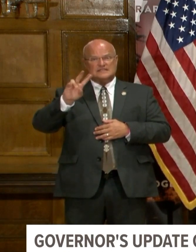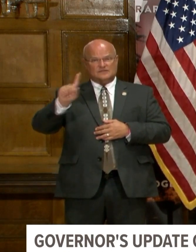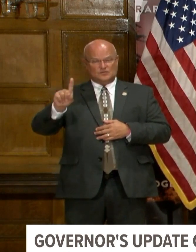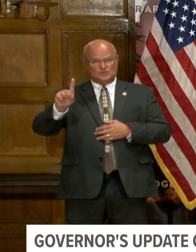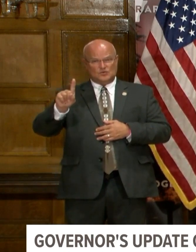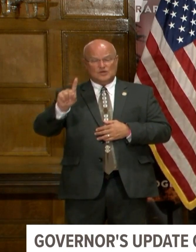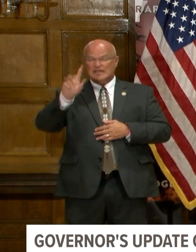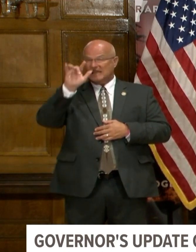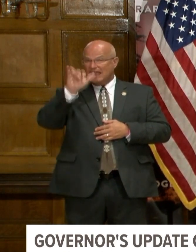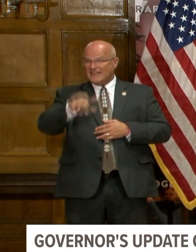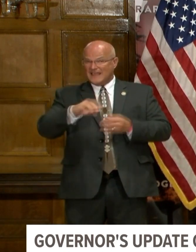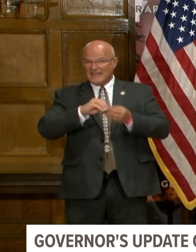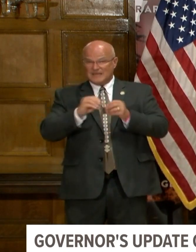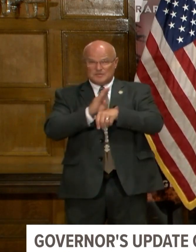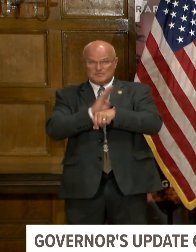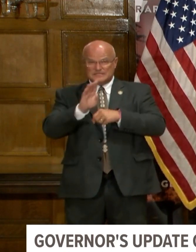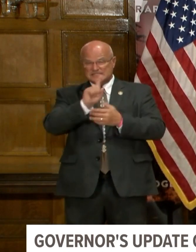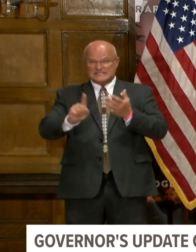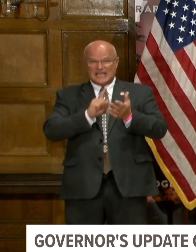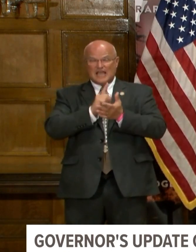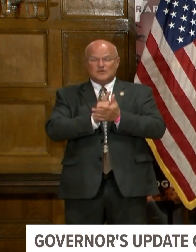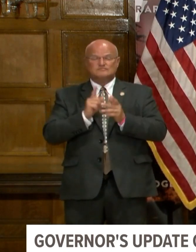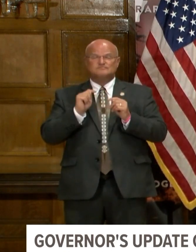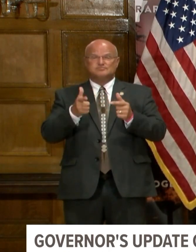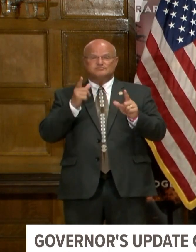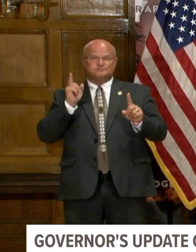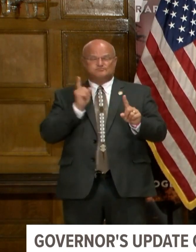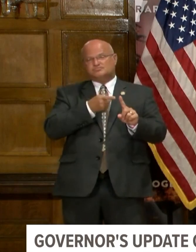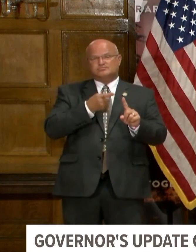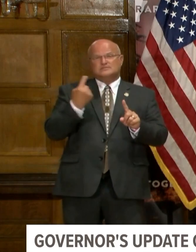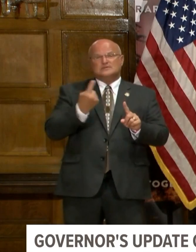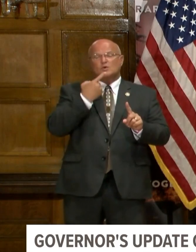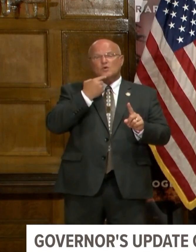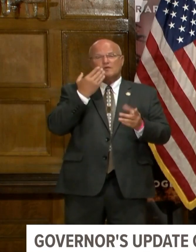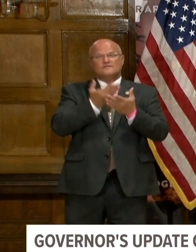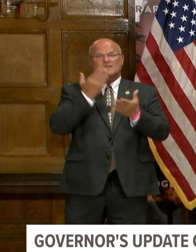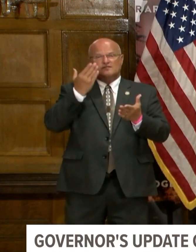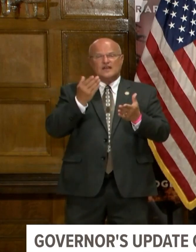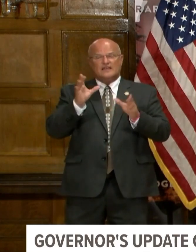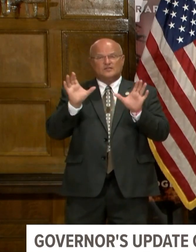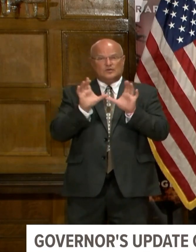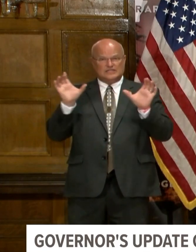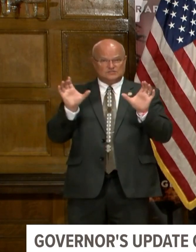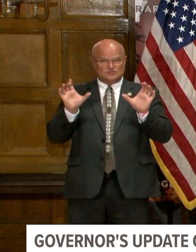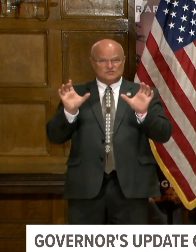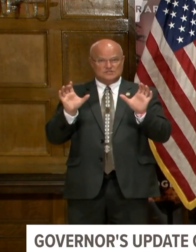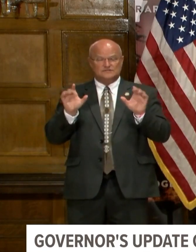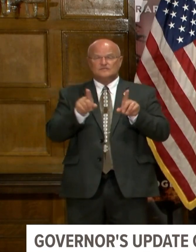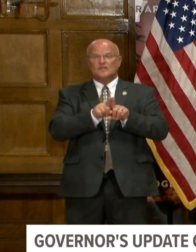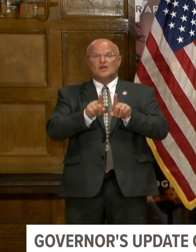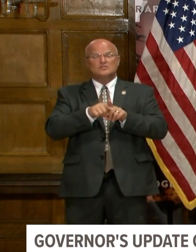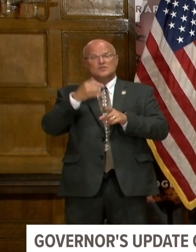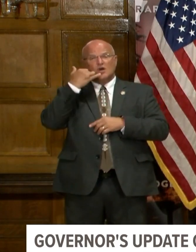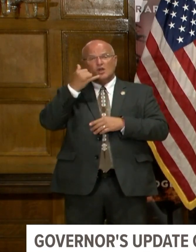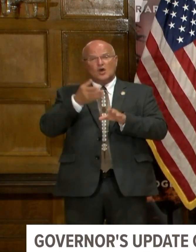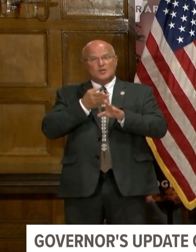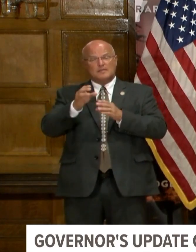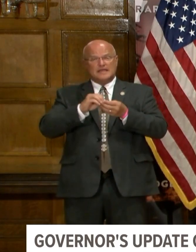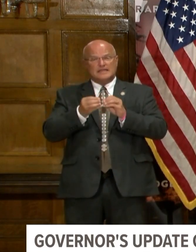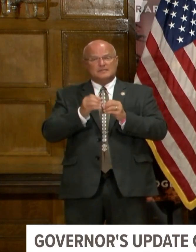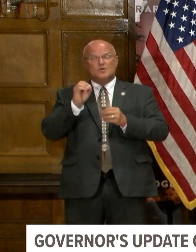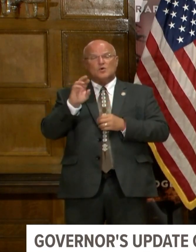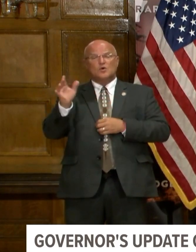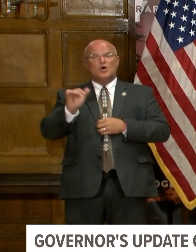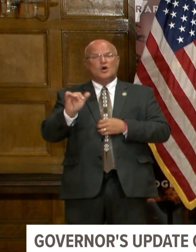501-661-2171. That number during business hours will get you immediately to someone who can verify those credentials. You can also call our main number